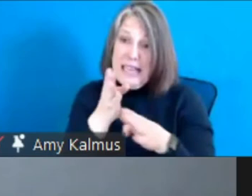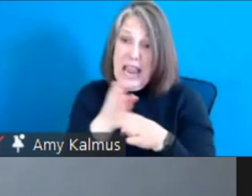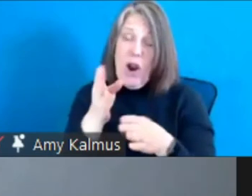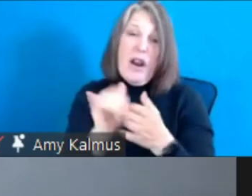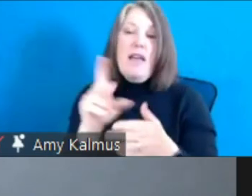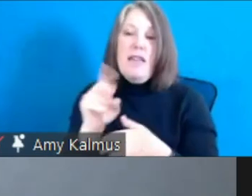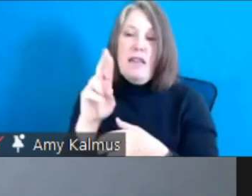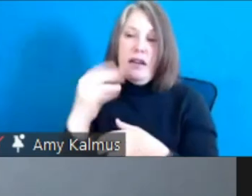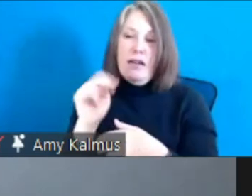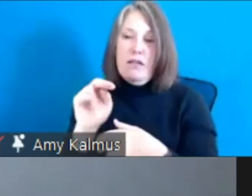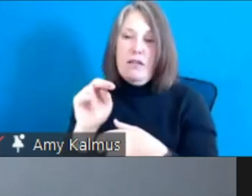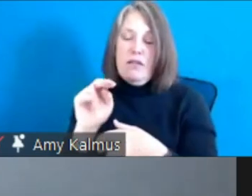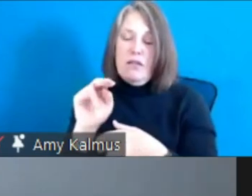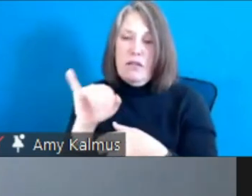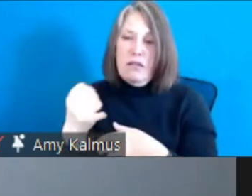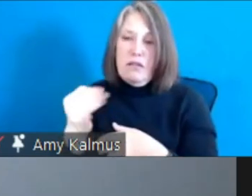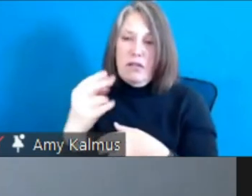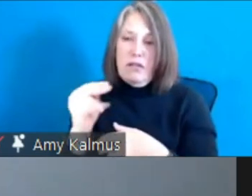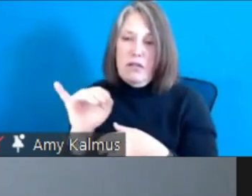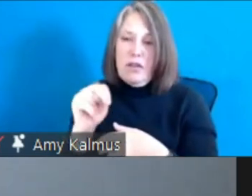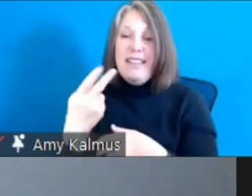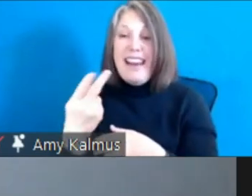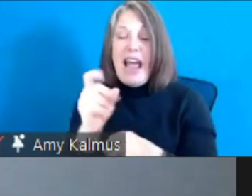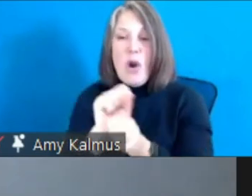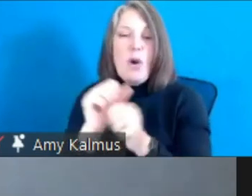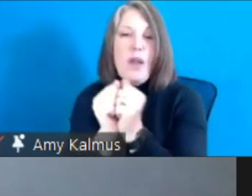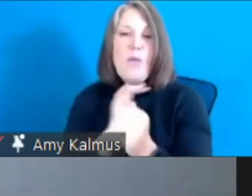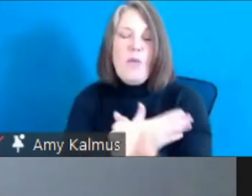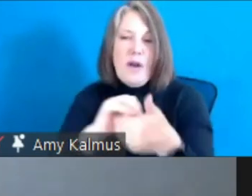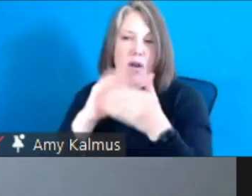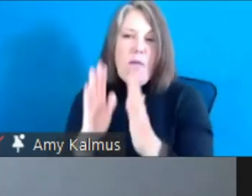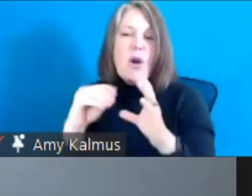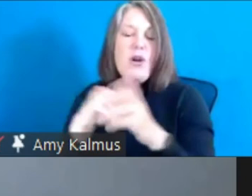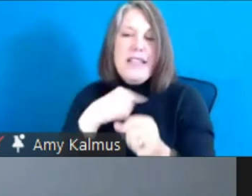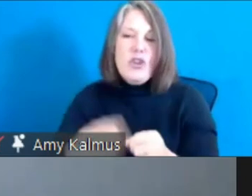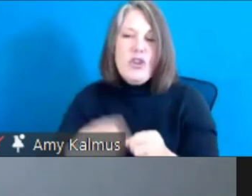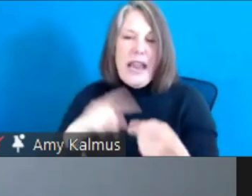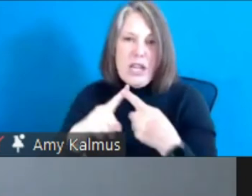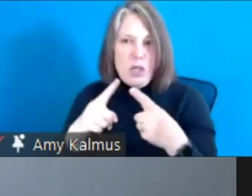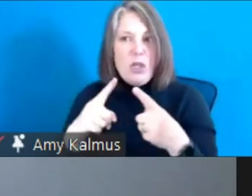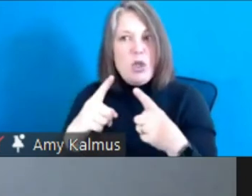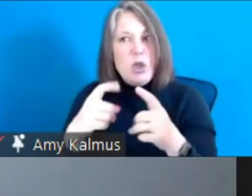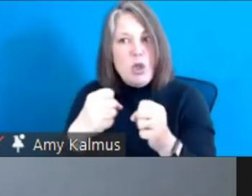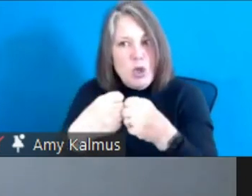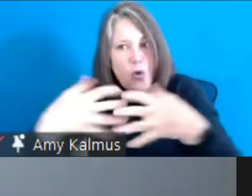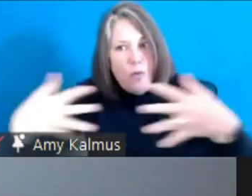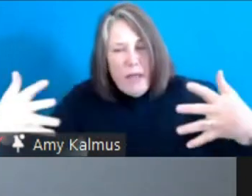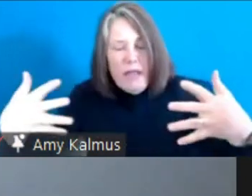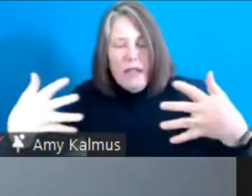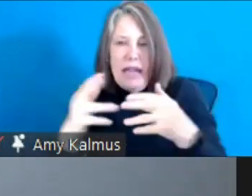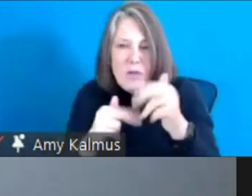Dr. Johnson and I are working with our partners in China in building the capacity and growing deaf leaders. And